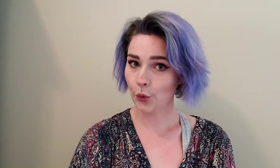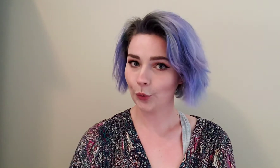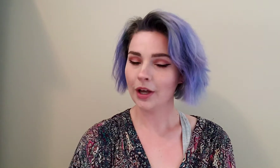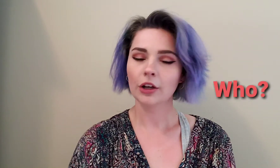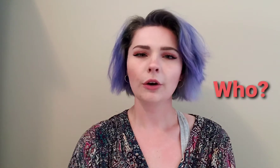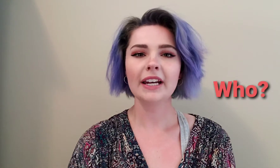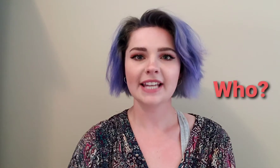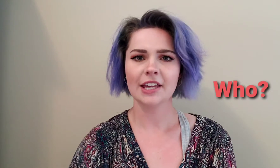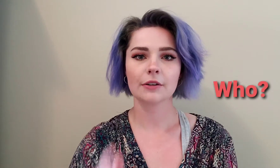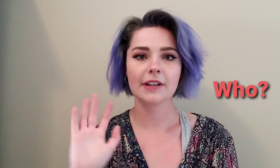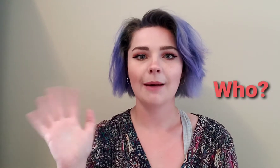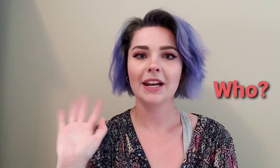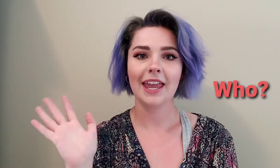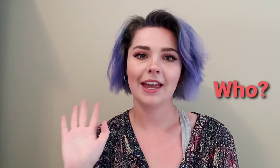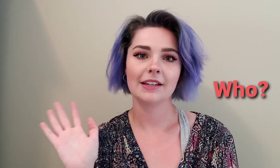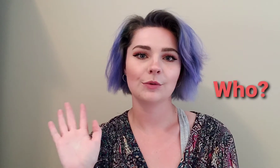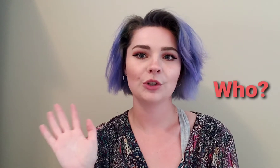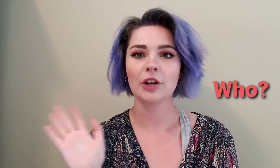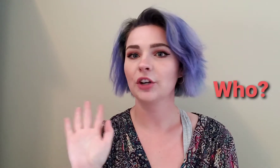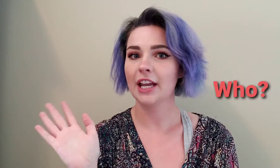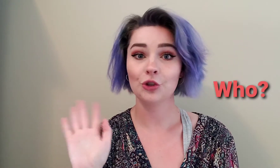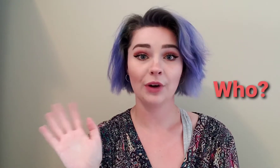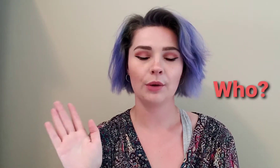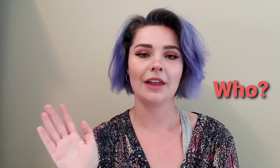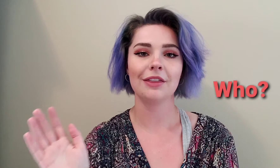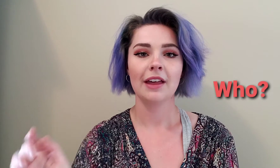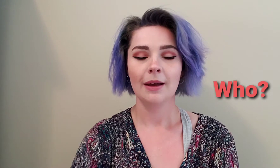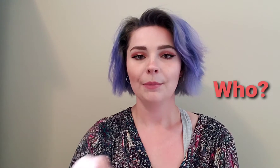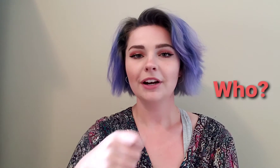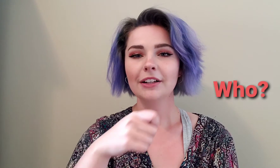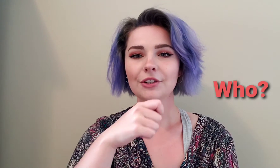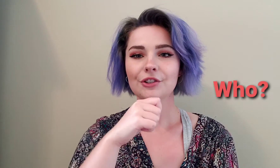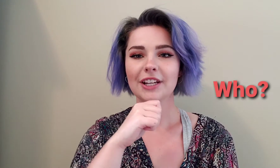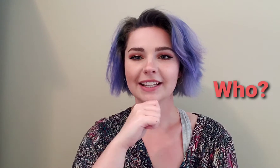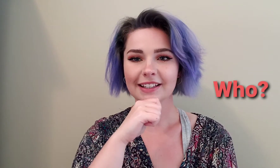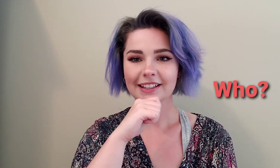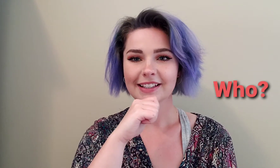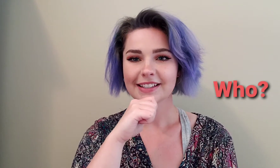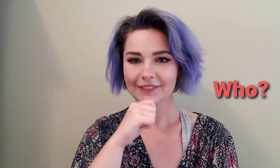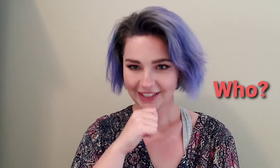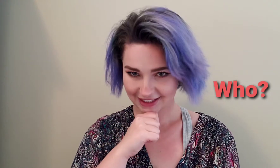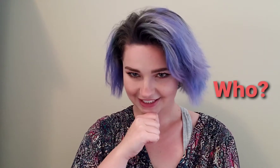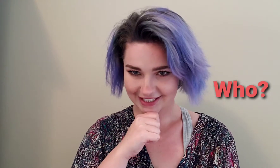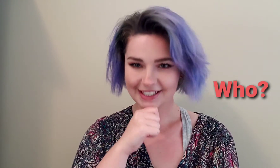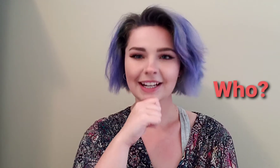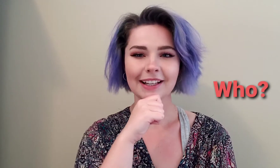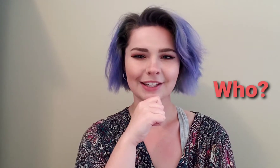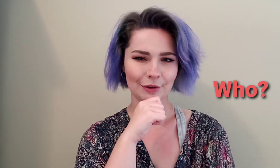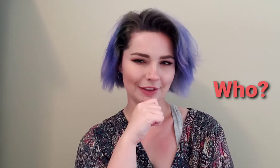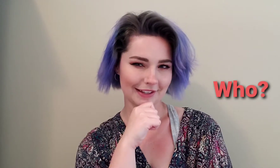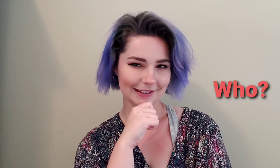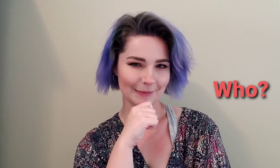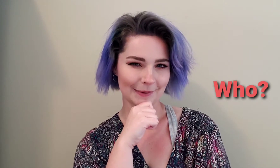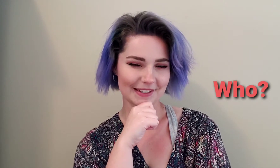who, go ahead and take your dominant hand, whichever hand you write with, put it on your chin, something like this. It's kind of like you're thinking about